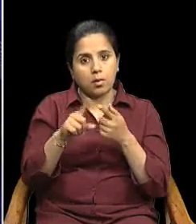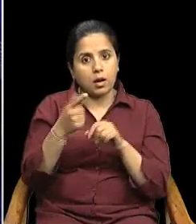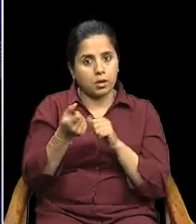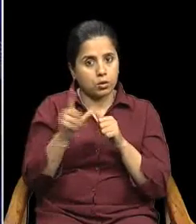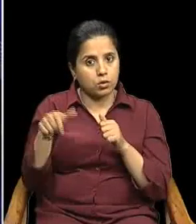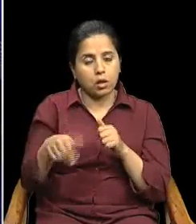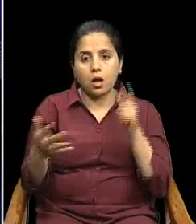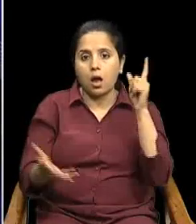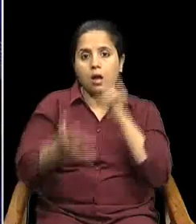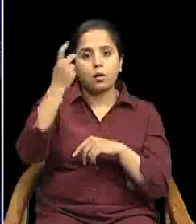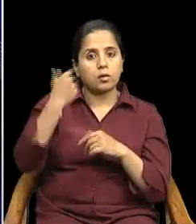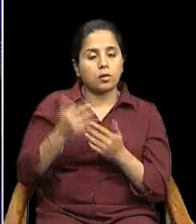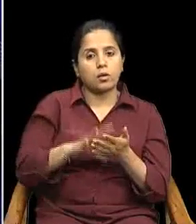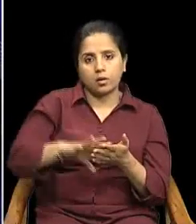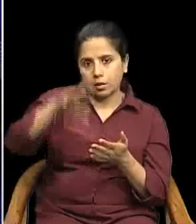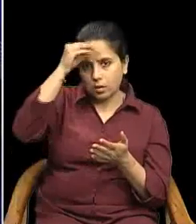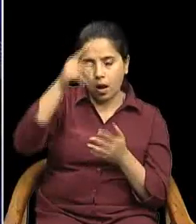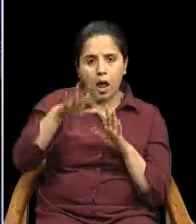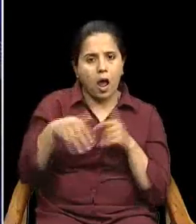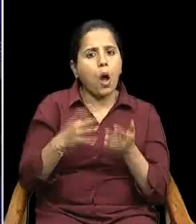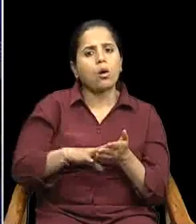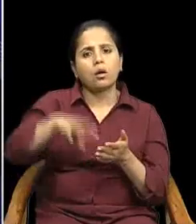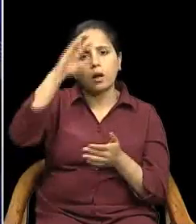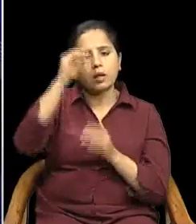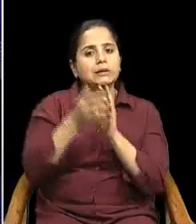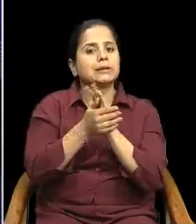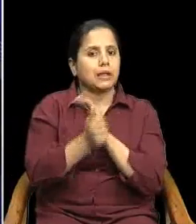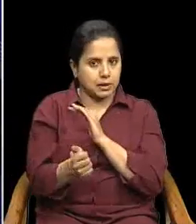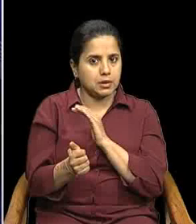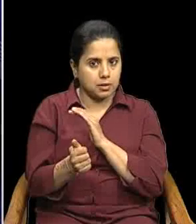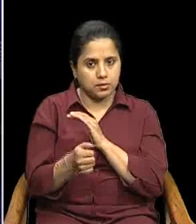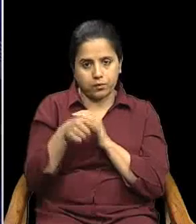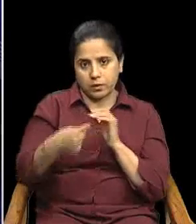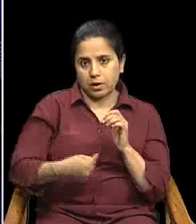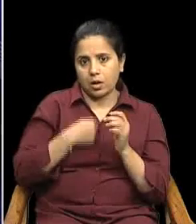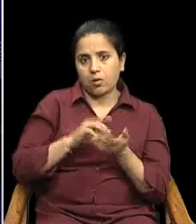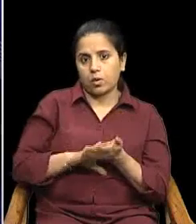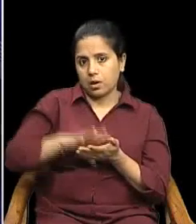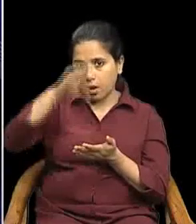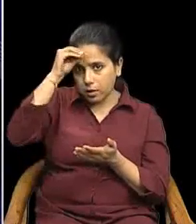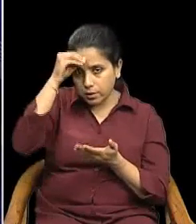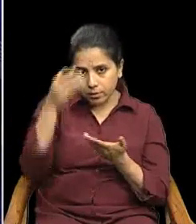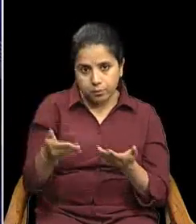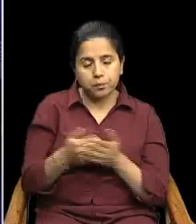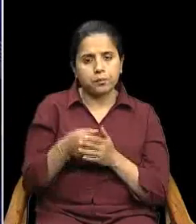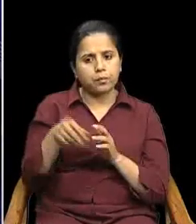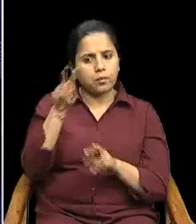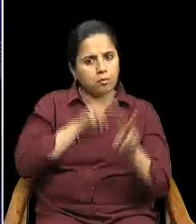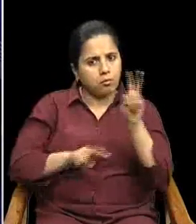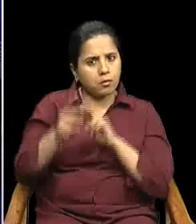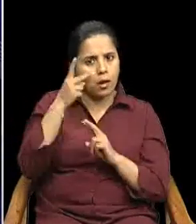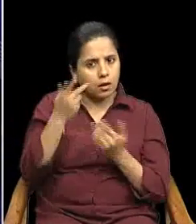in achieving the learners how to learn skills are the self-learning,